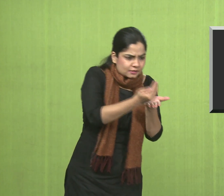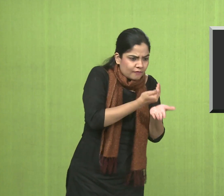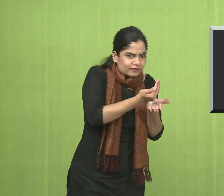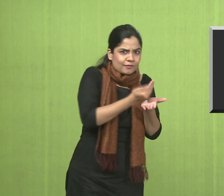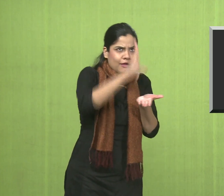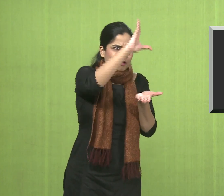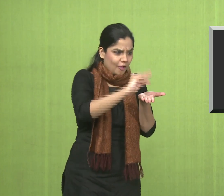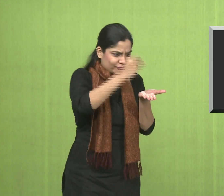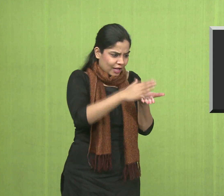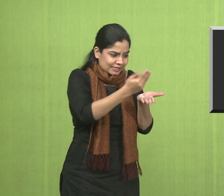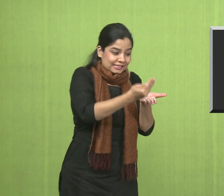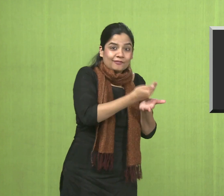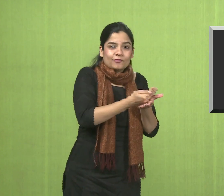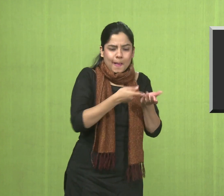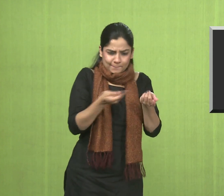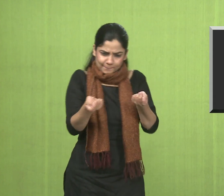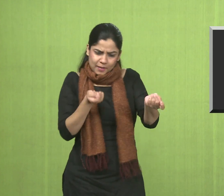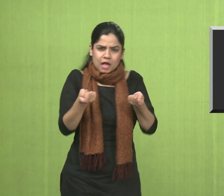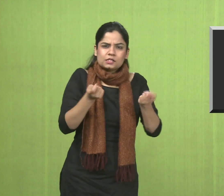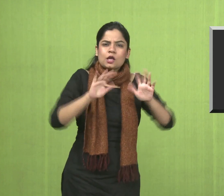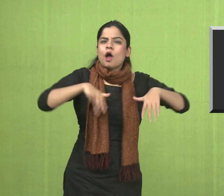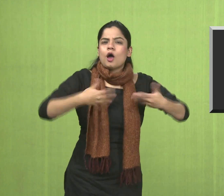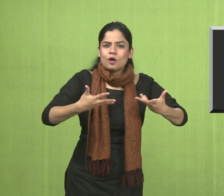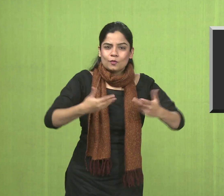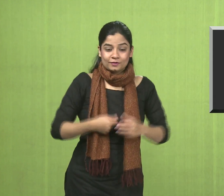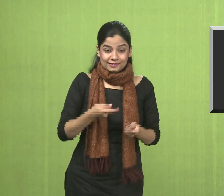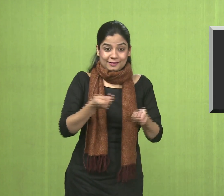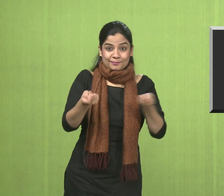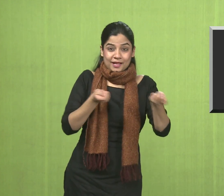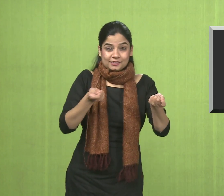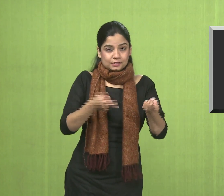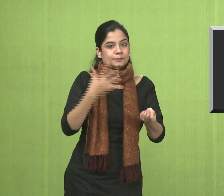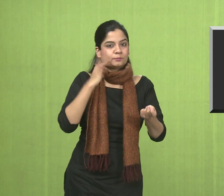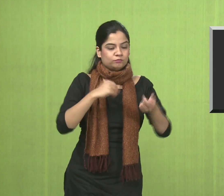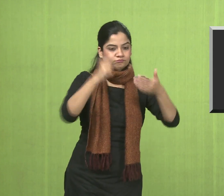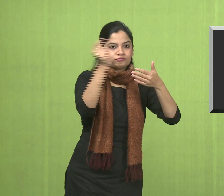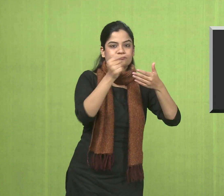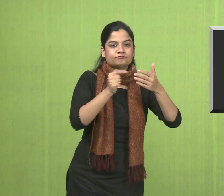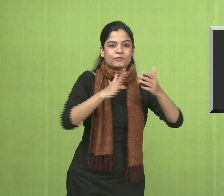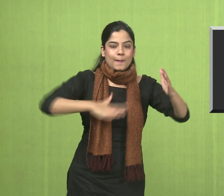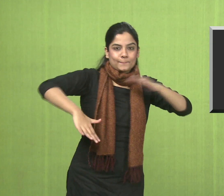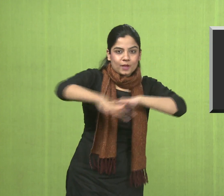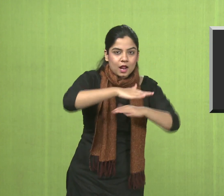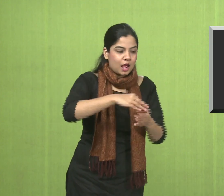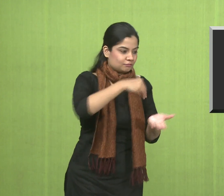What is income management? Income management is the planned and controlled use of family income.